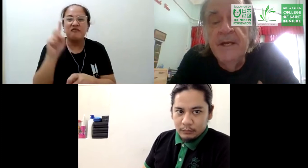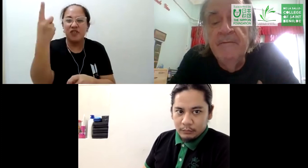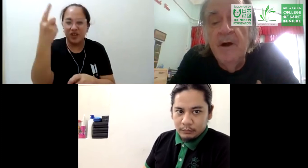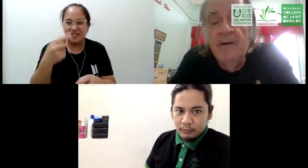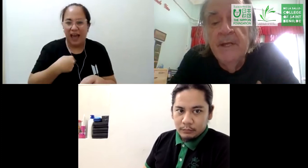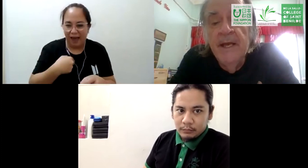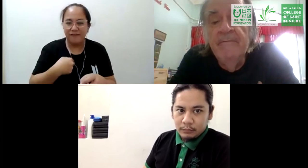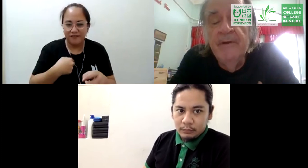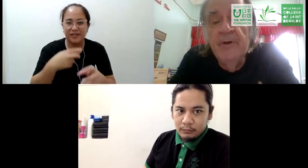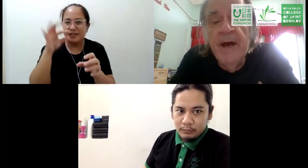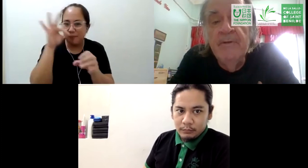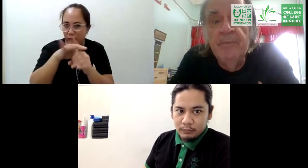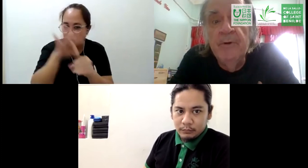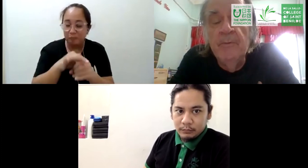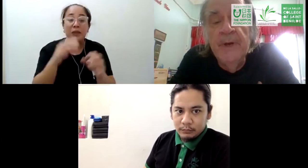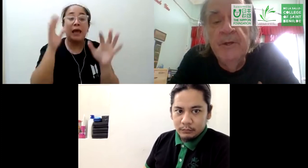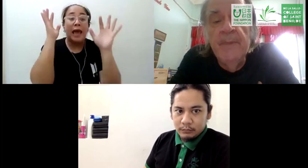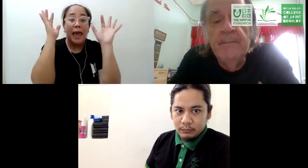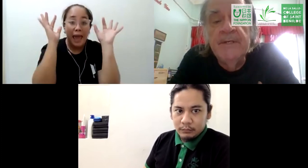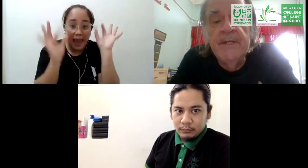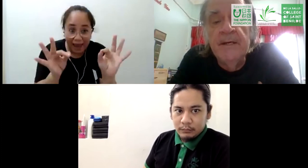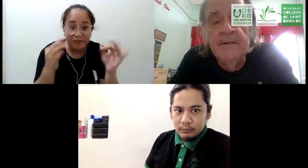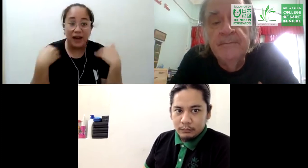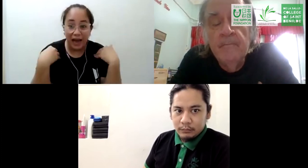of all, even if you have the program and you make mistakes,